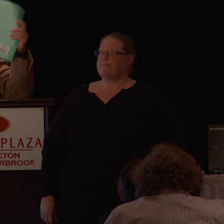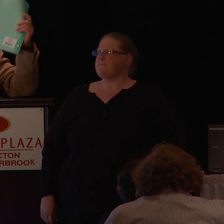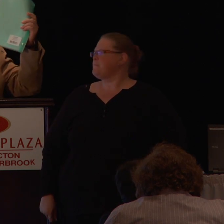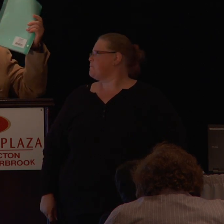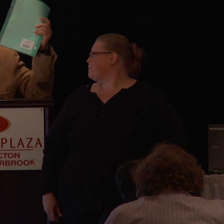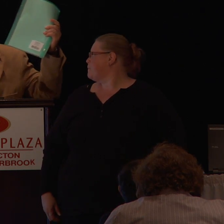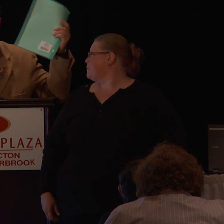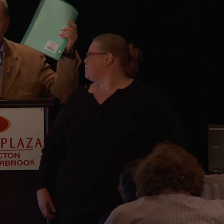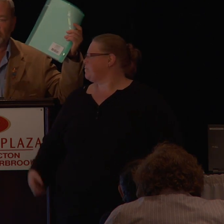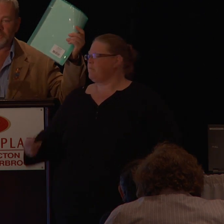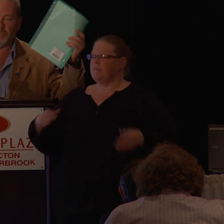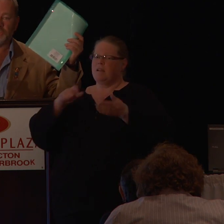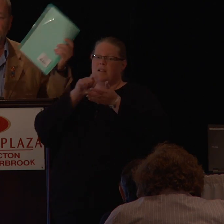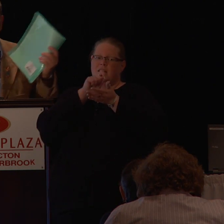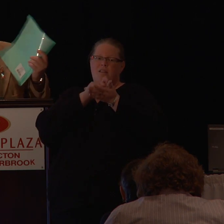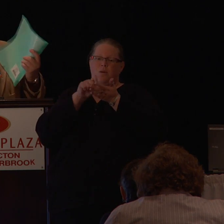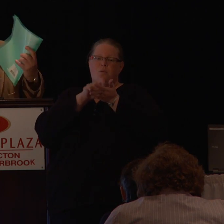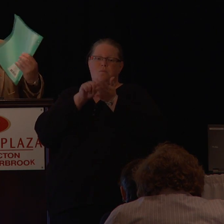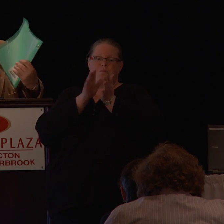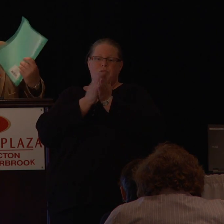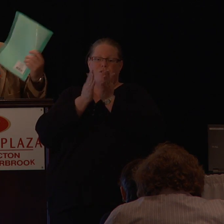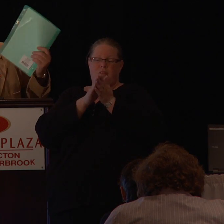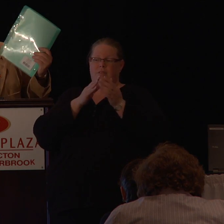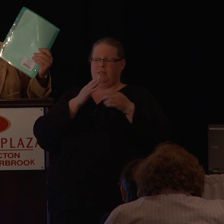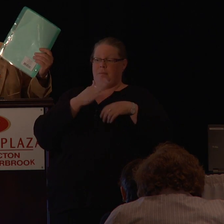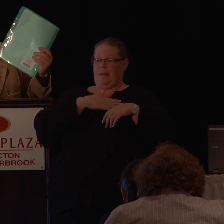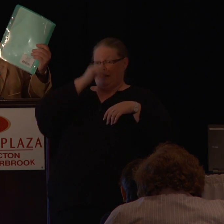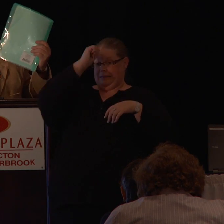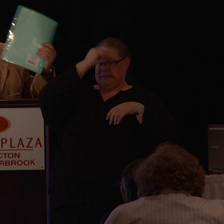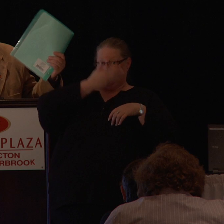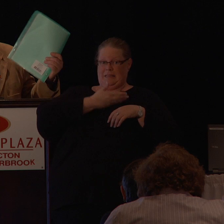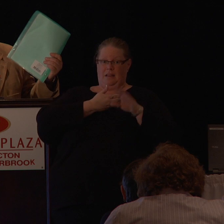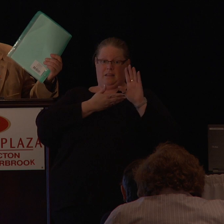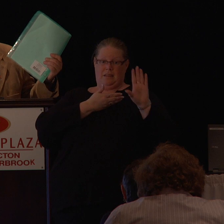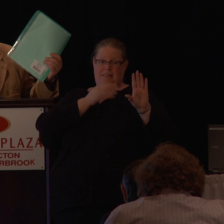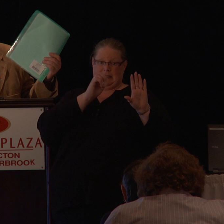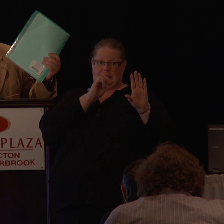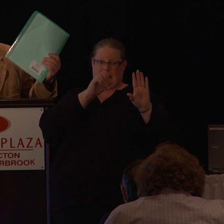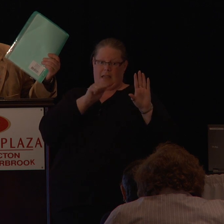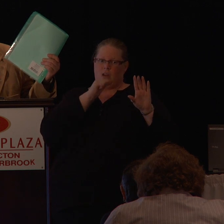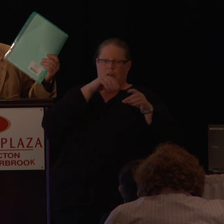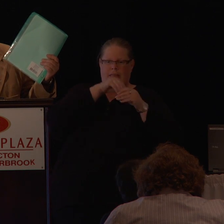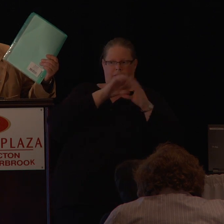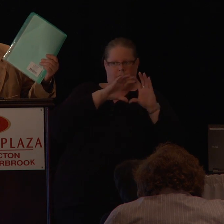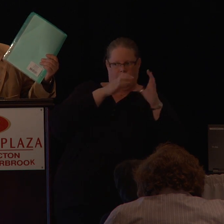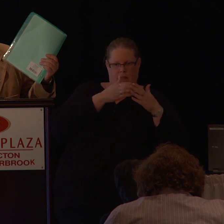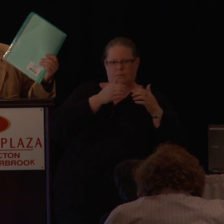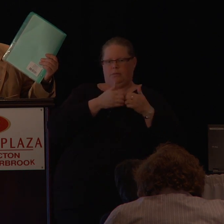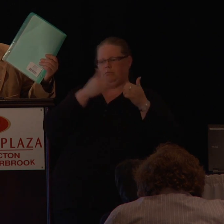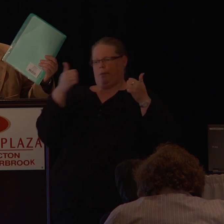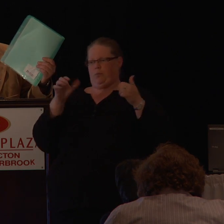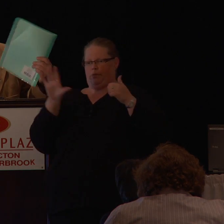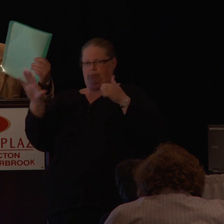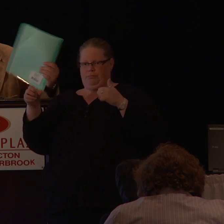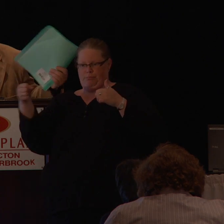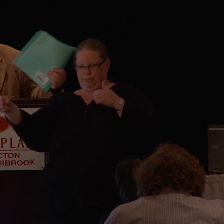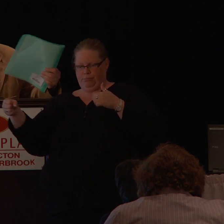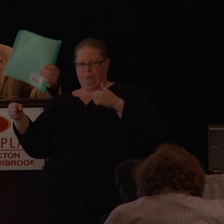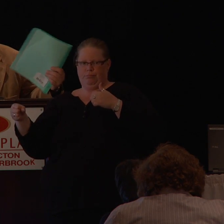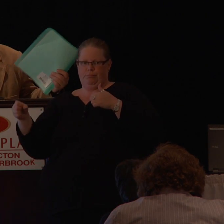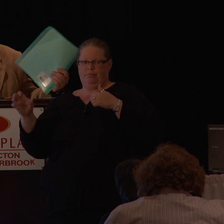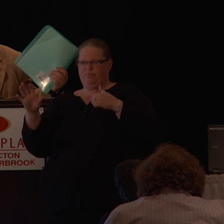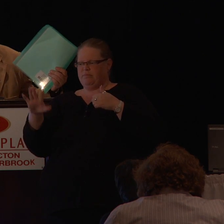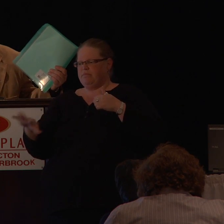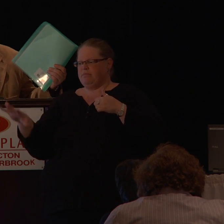This is a notebook that the education assistant that worked with my son in a separate area of the school, in